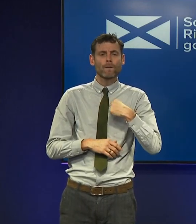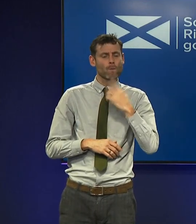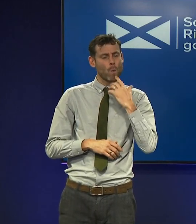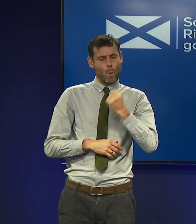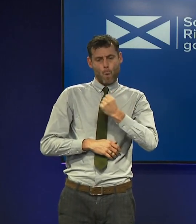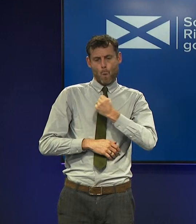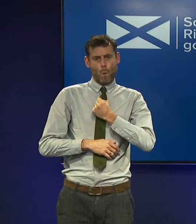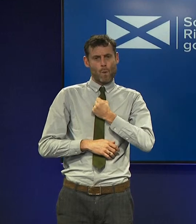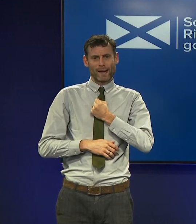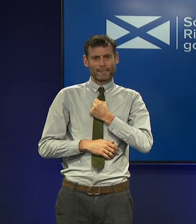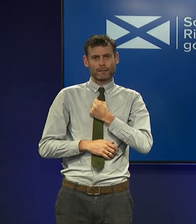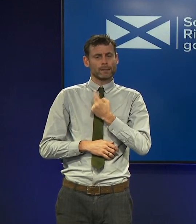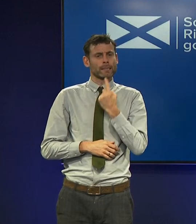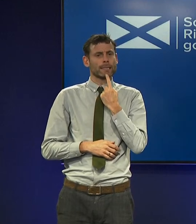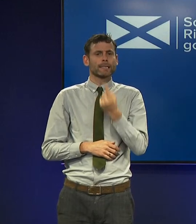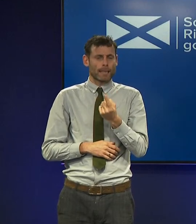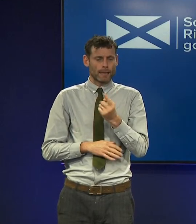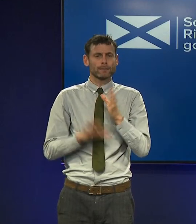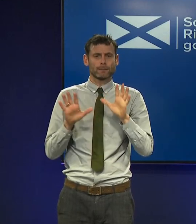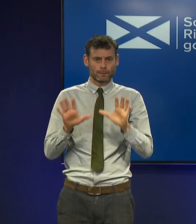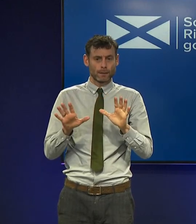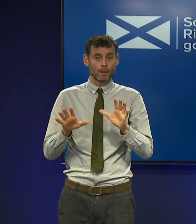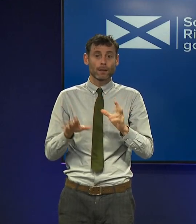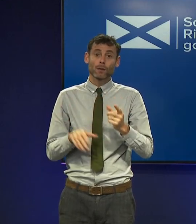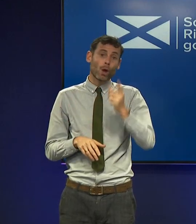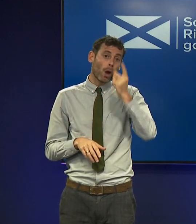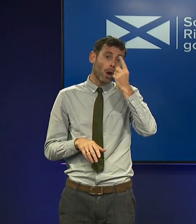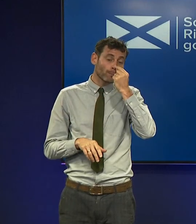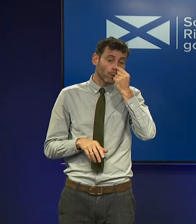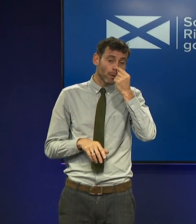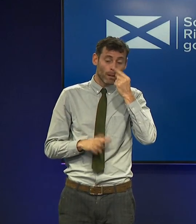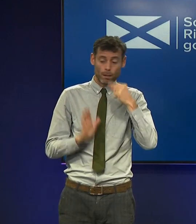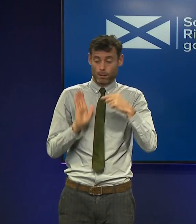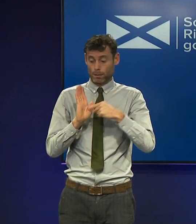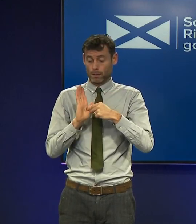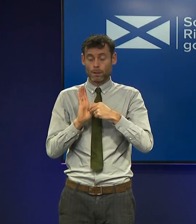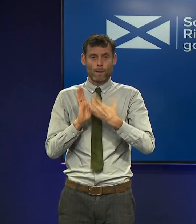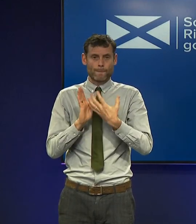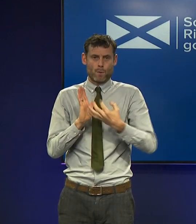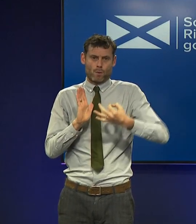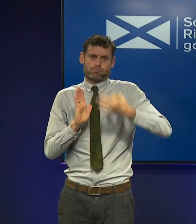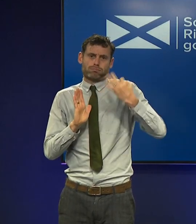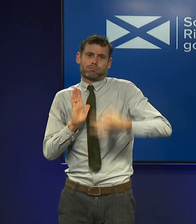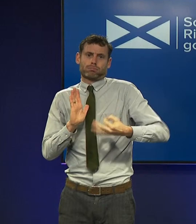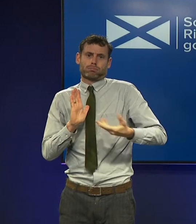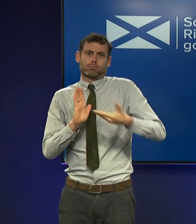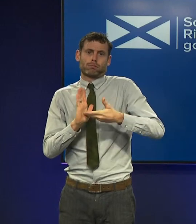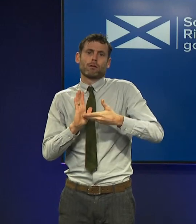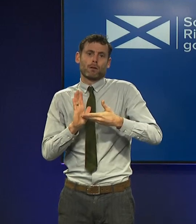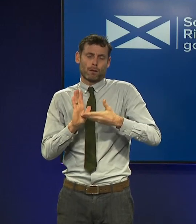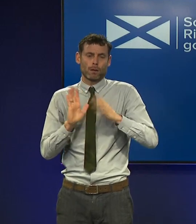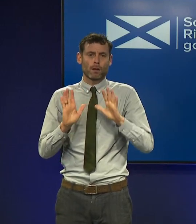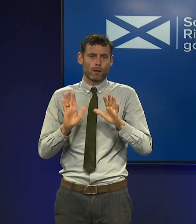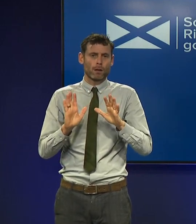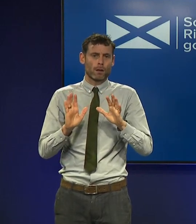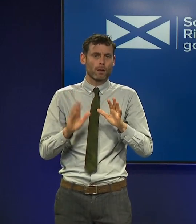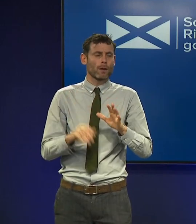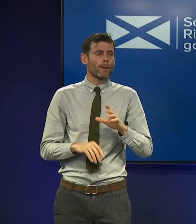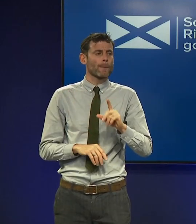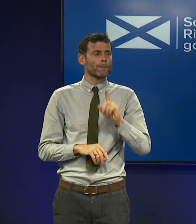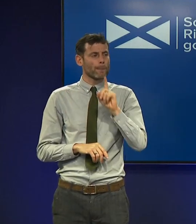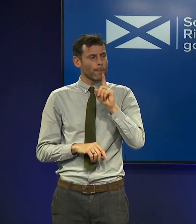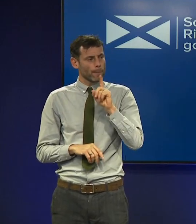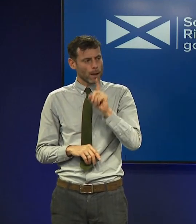or might not do in future in terms of extending COVID certification, and obviously we decided not to do that last week, we will not